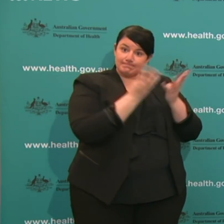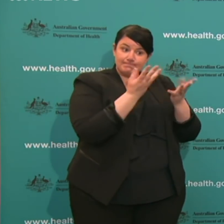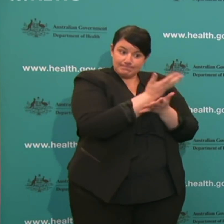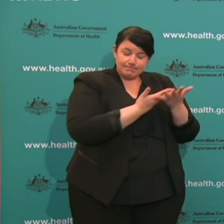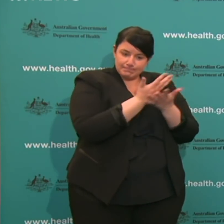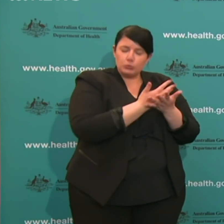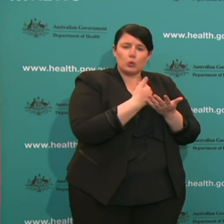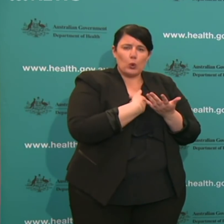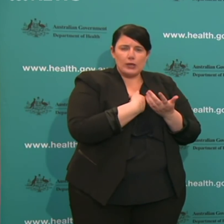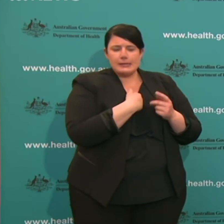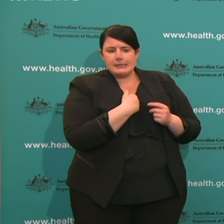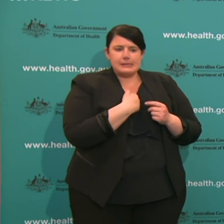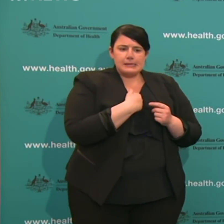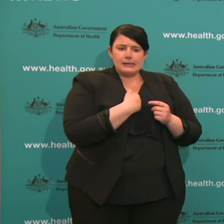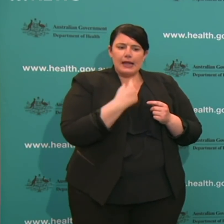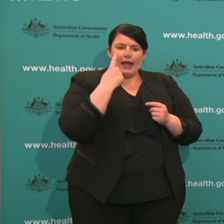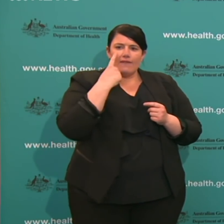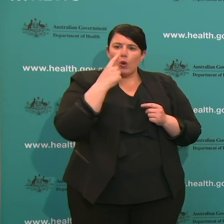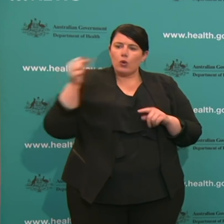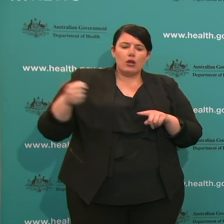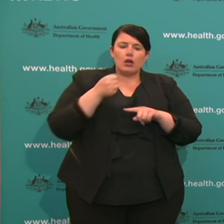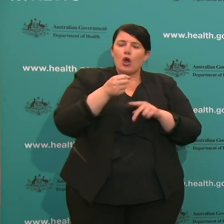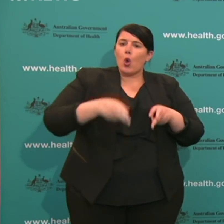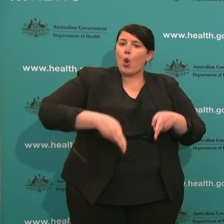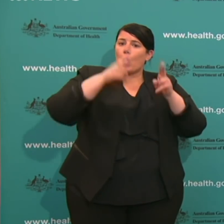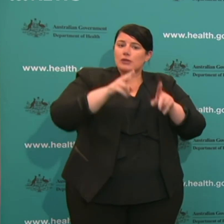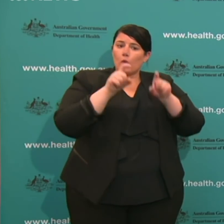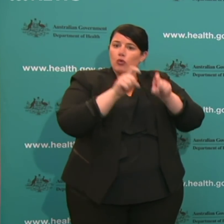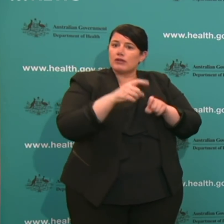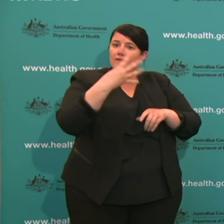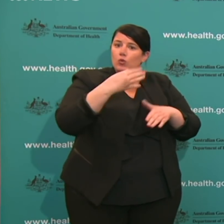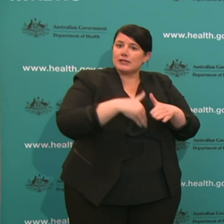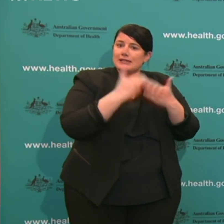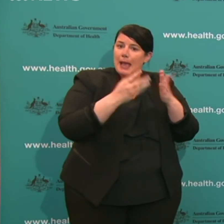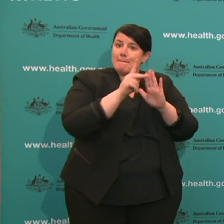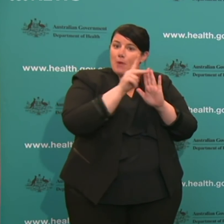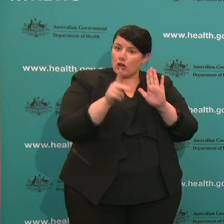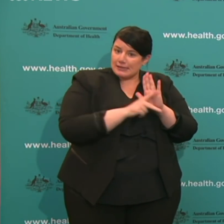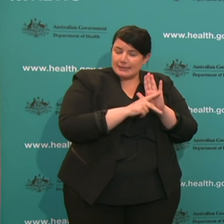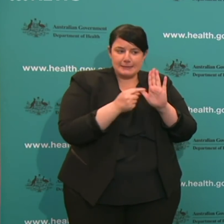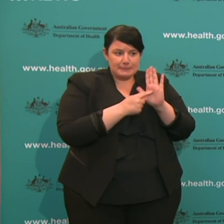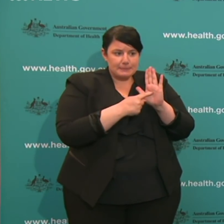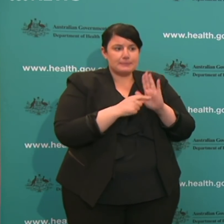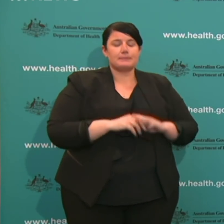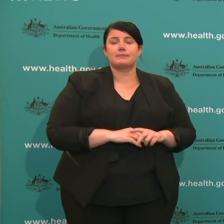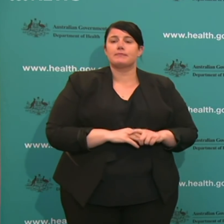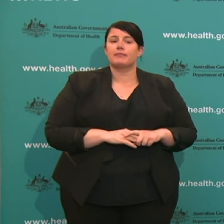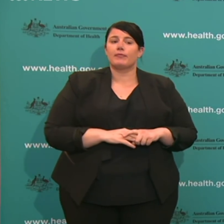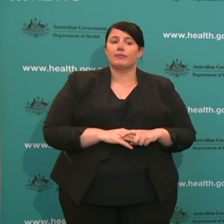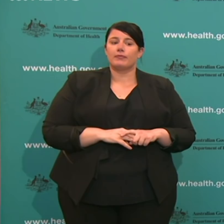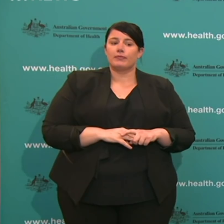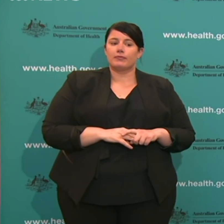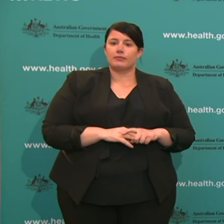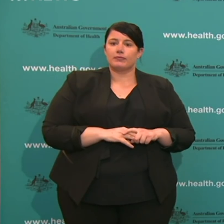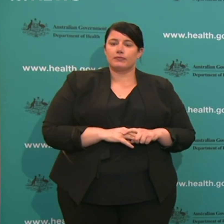at the hotel quarantine policy, and that is going to be,